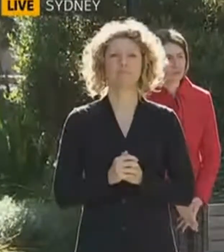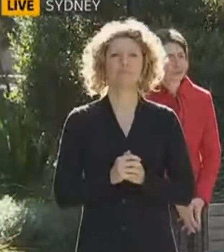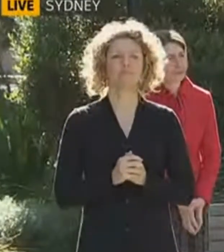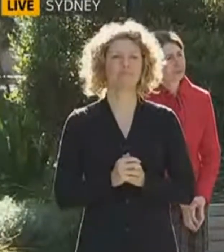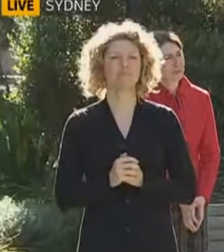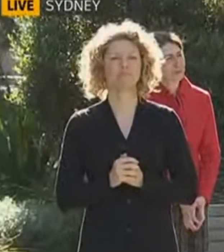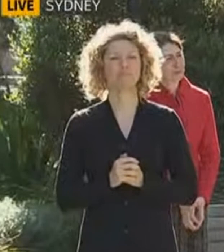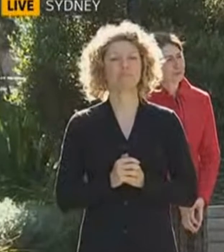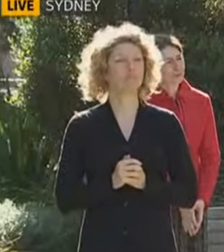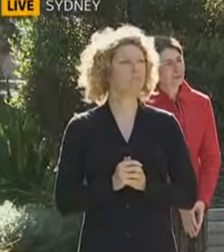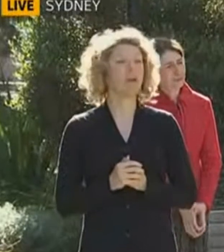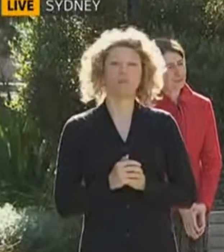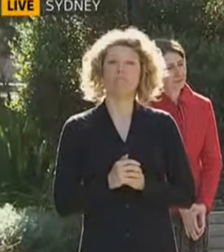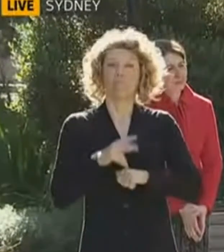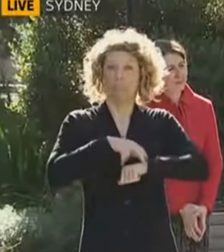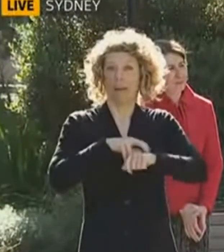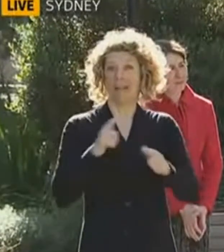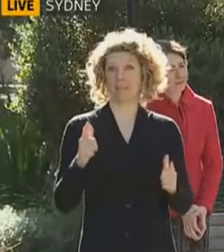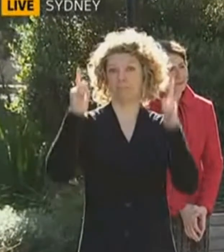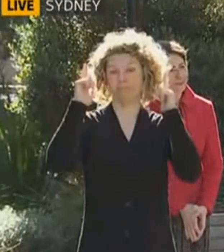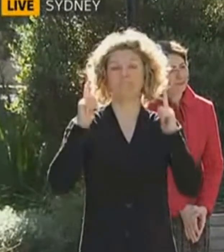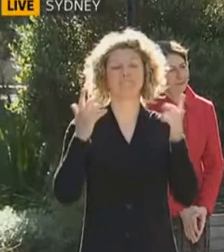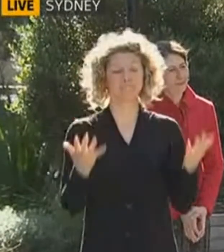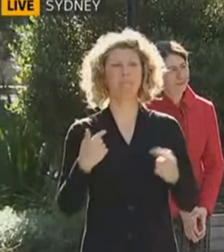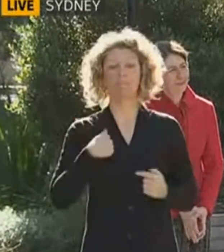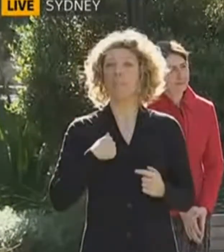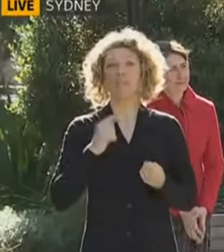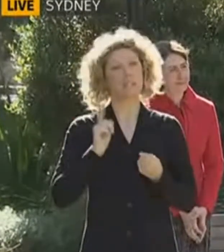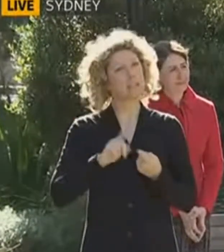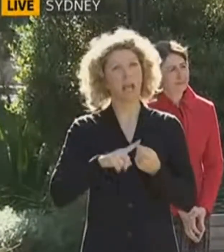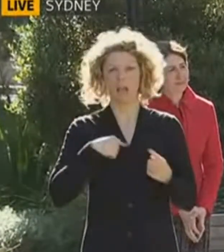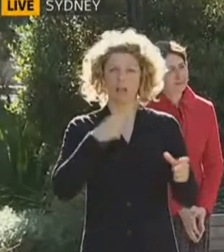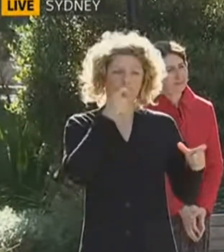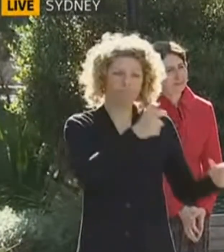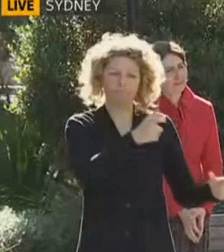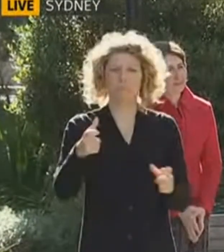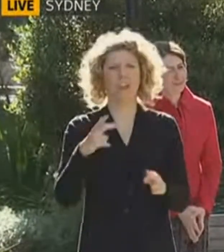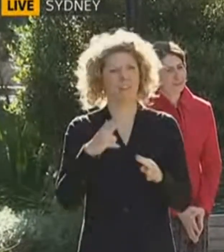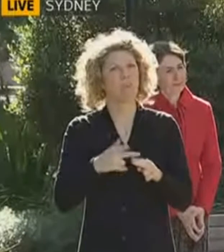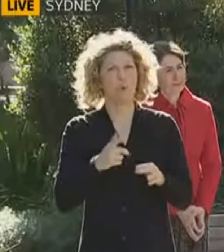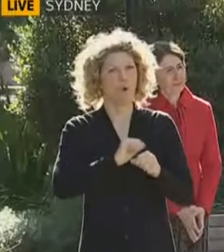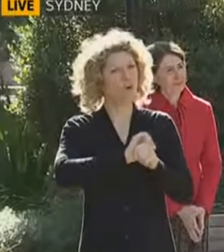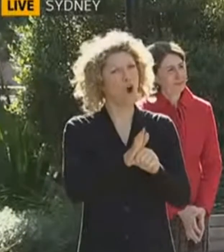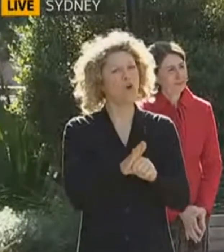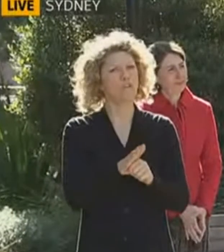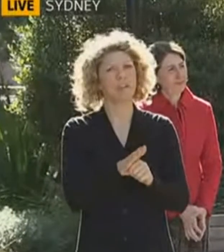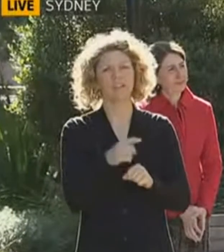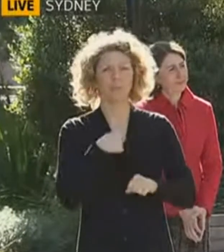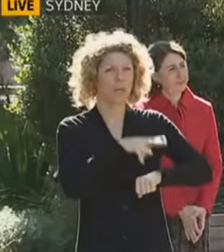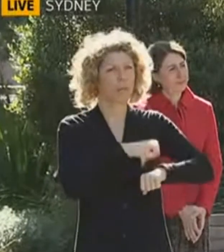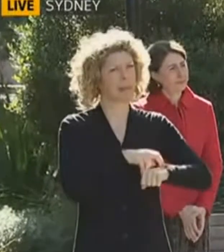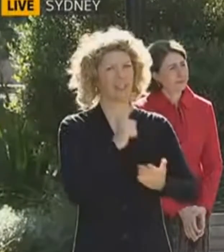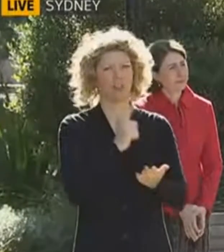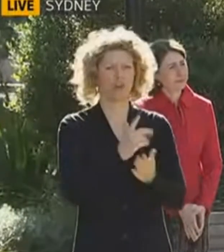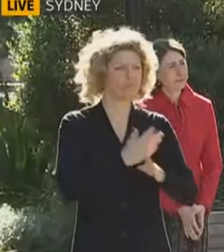Good morning. Thanks, Premier. New South Wales Police is still the combat agency for COVID-19, and in that we've been conducting a lot of